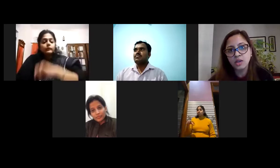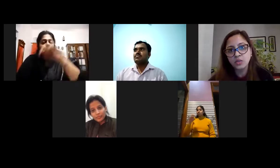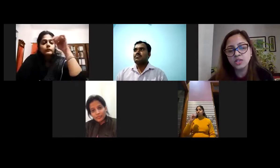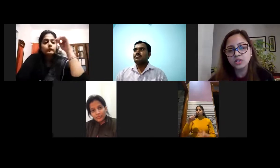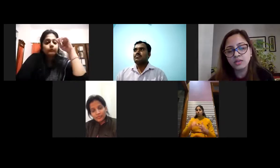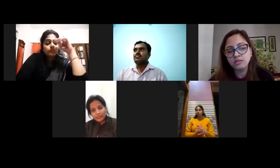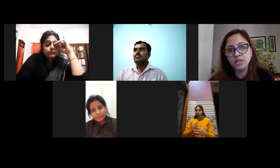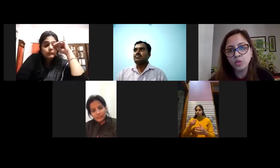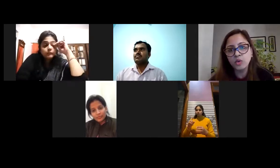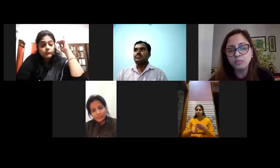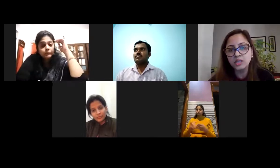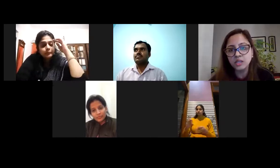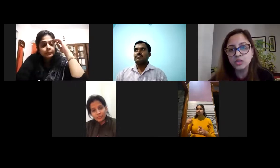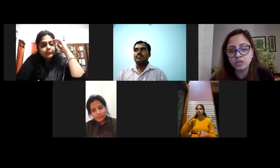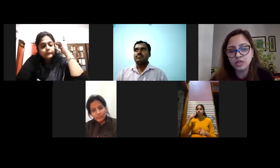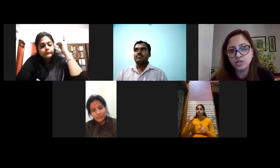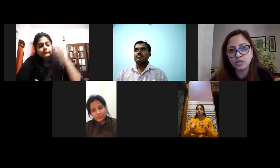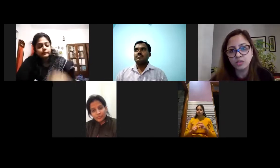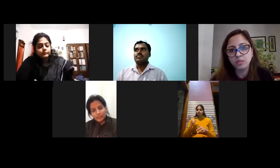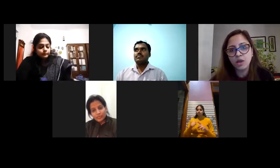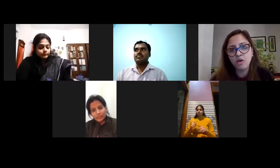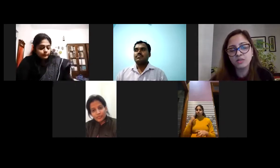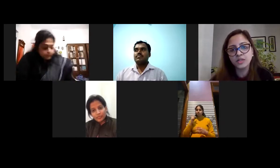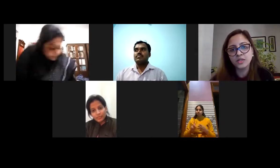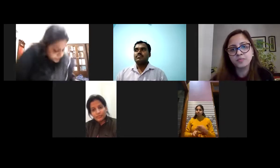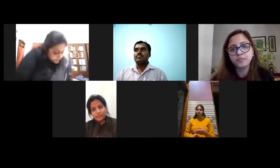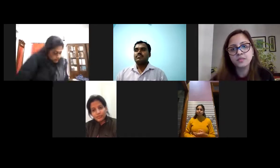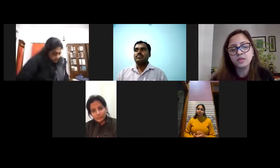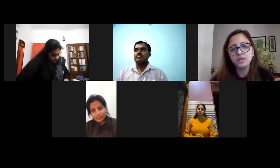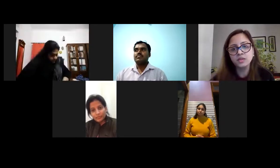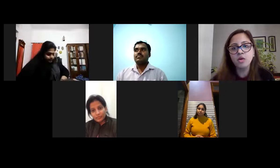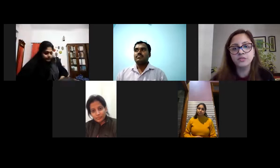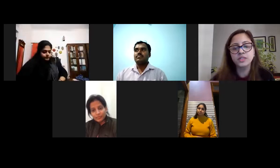Bertha which is rendering more meaning to the relationship of